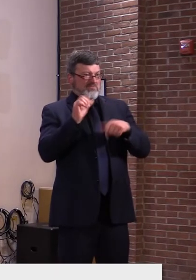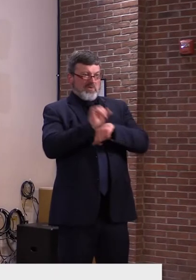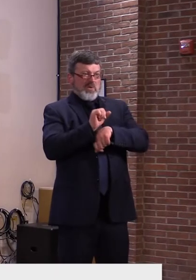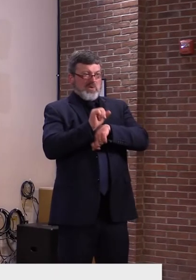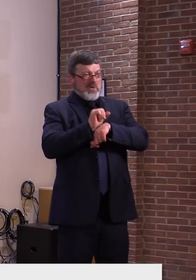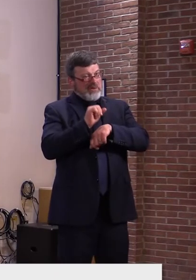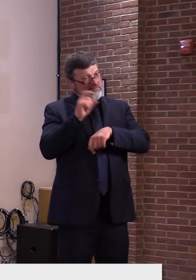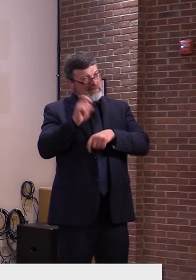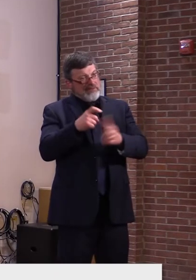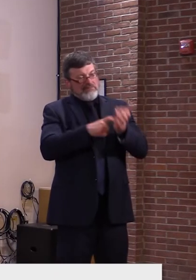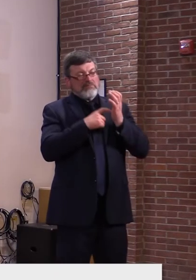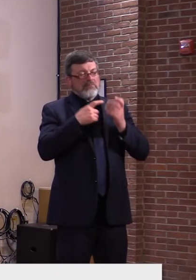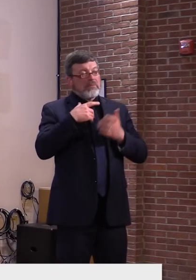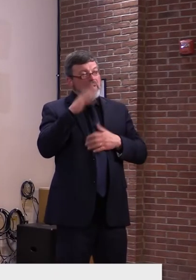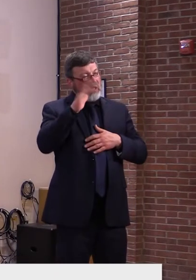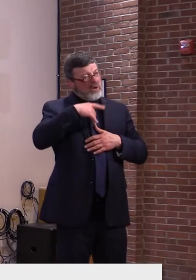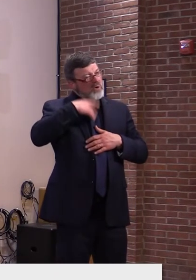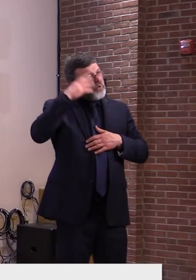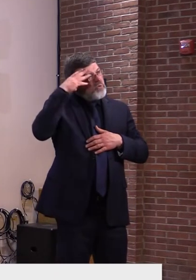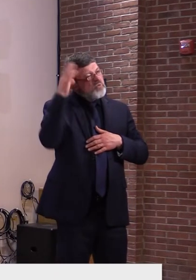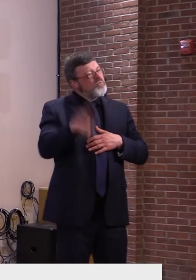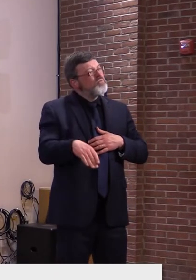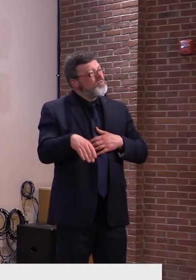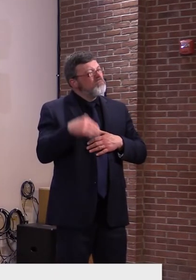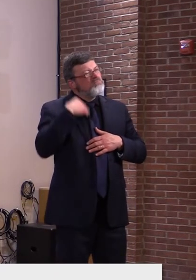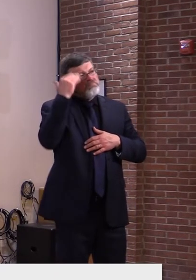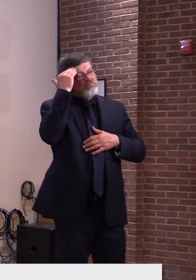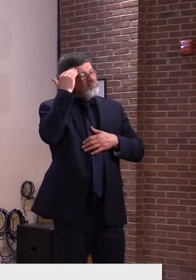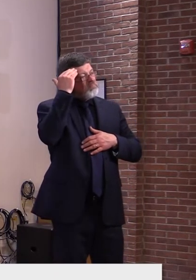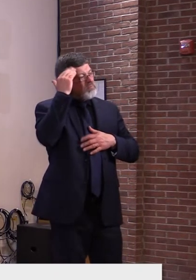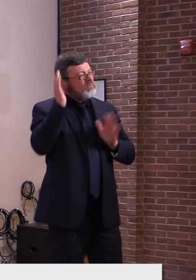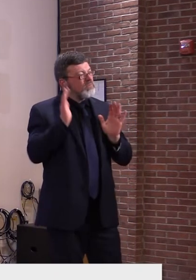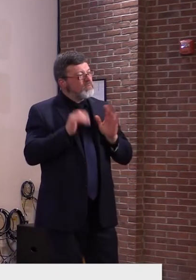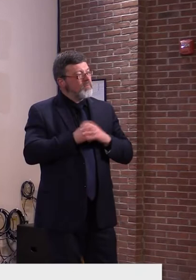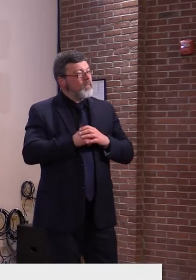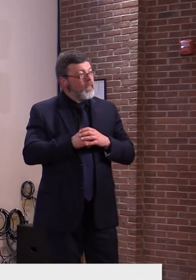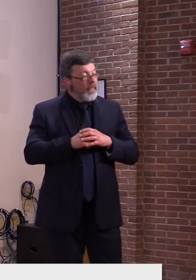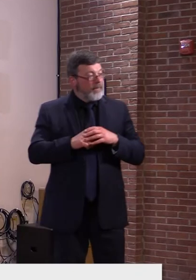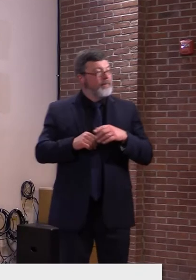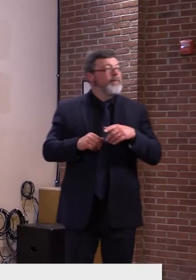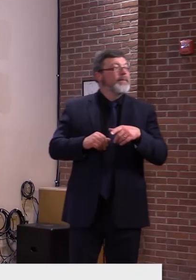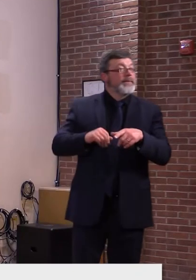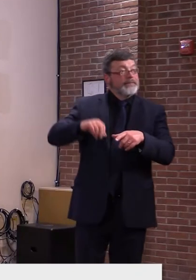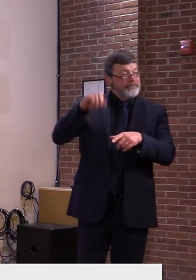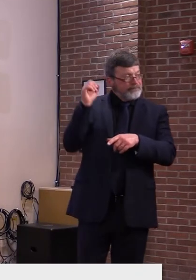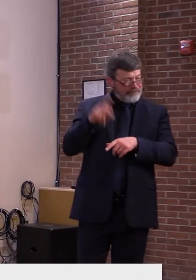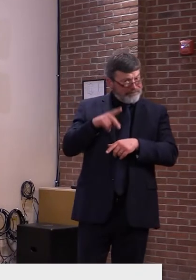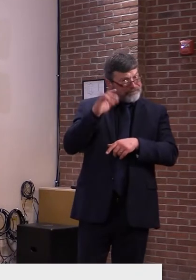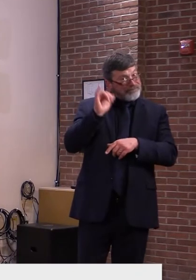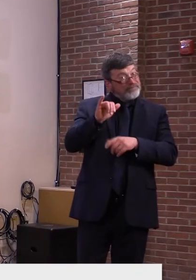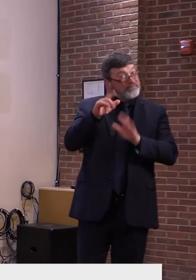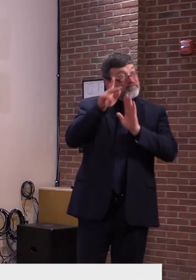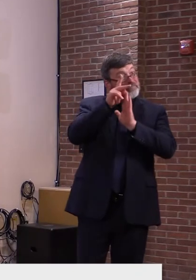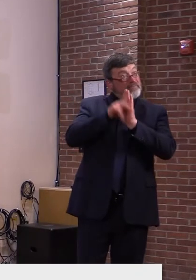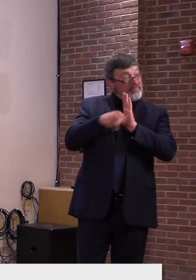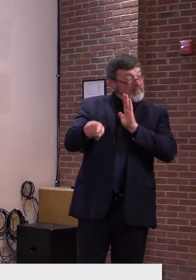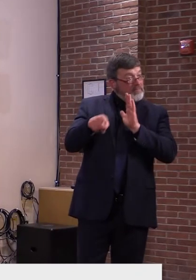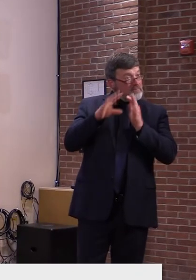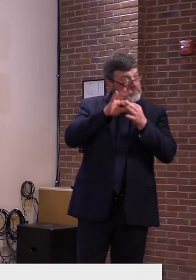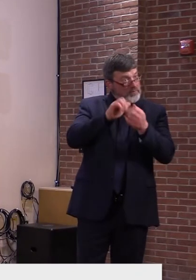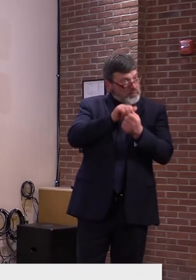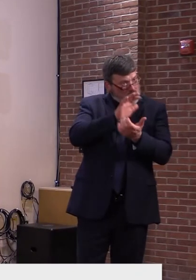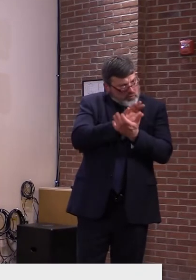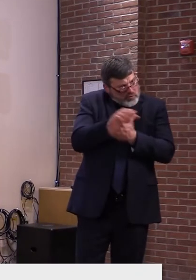And to the policy considerations from the facilities assessment, do they intersect, you know, for instance,